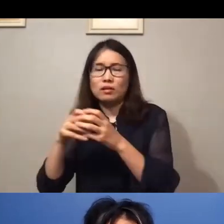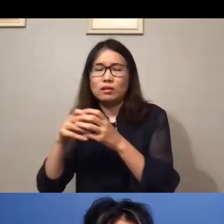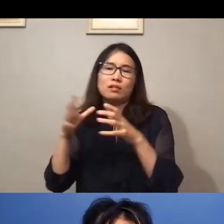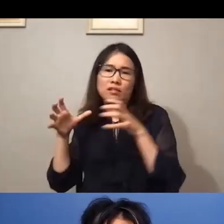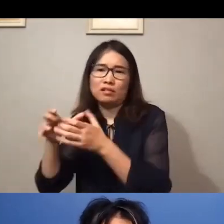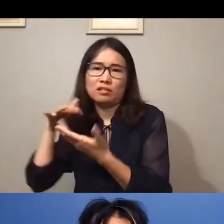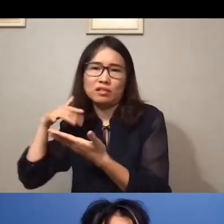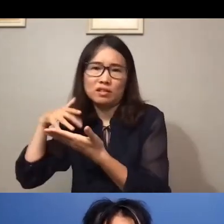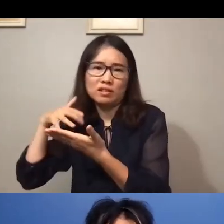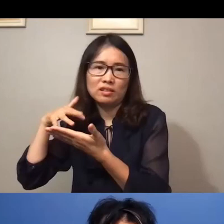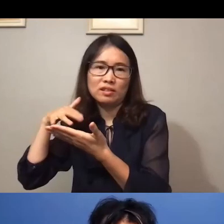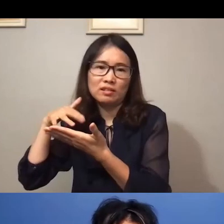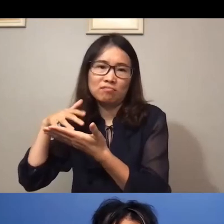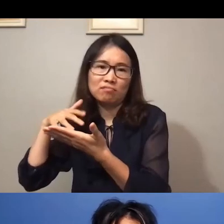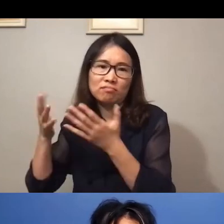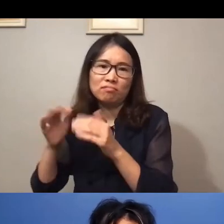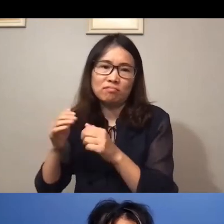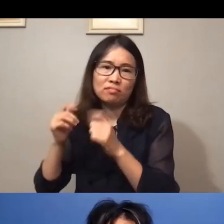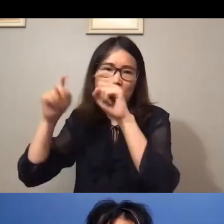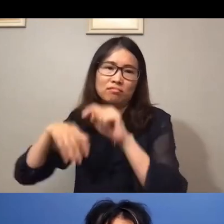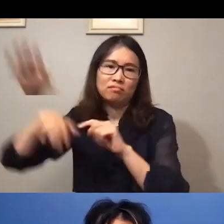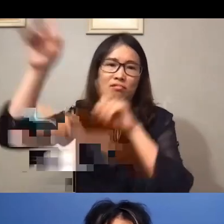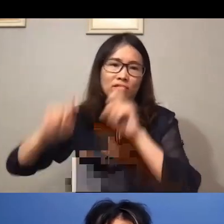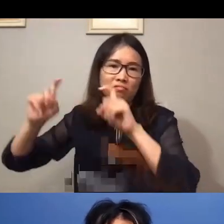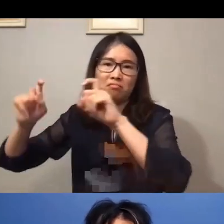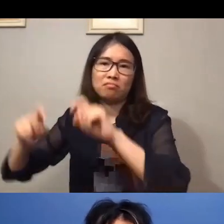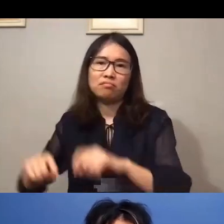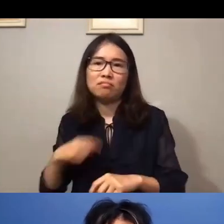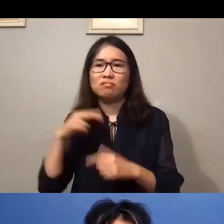I knew I wanted to go to university to study.